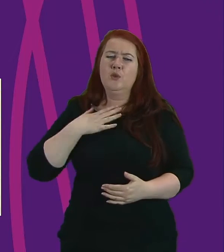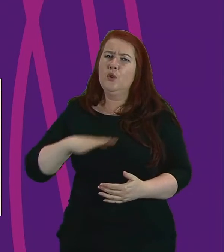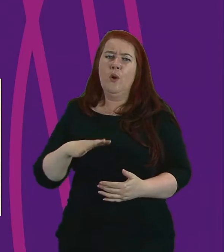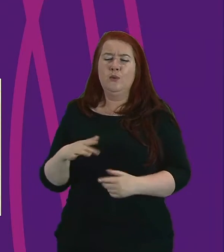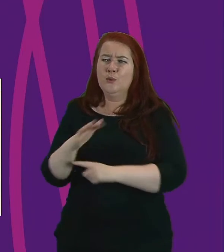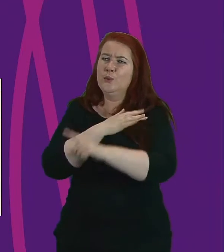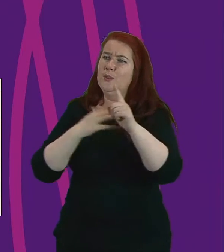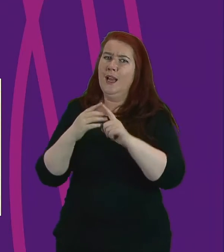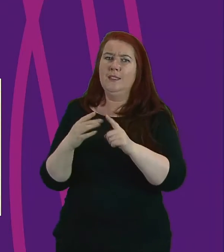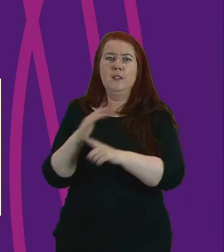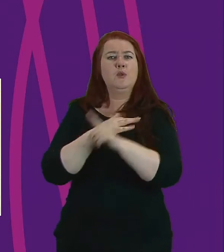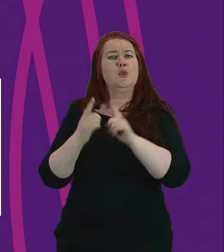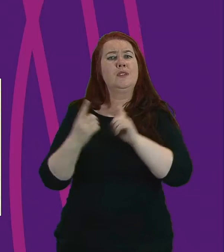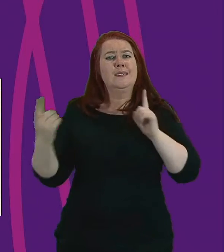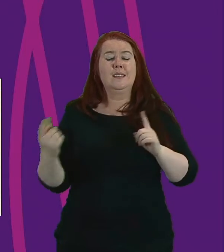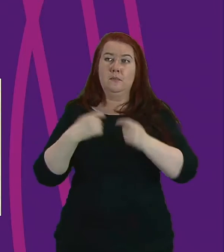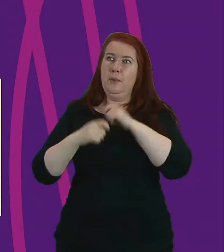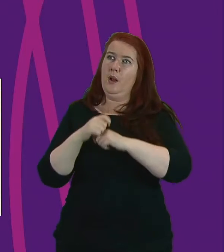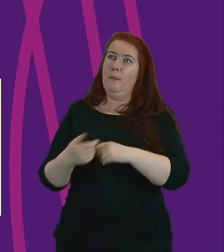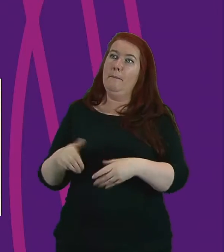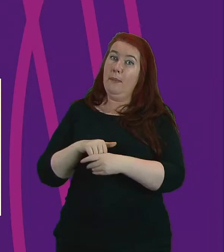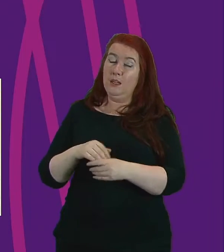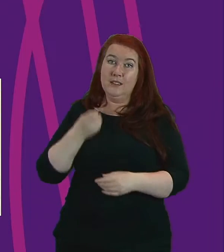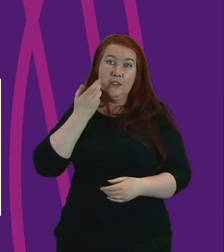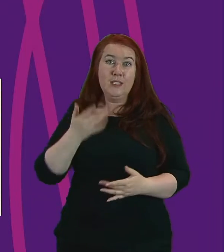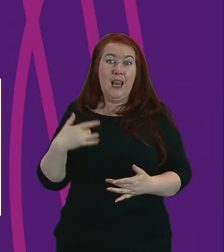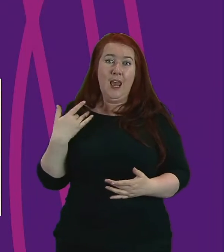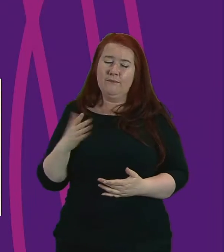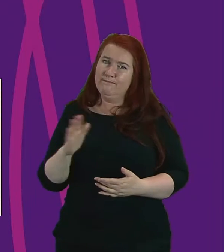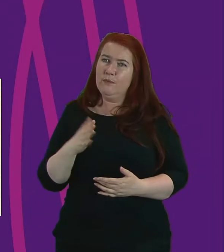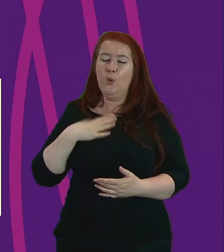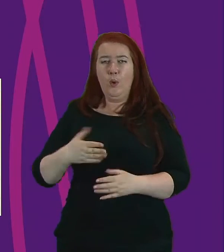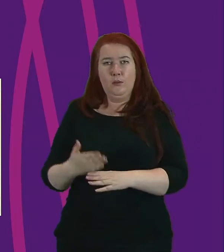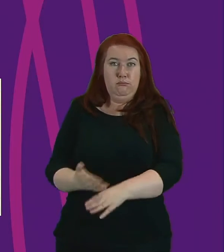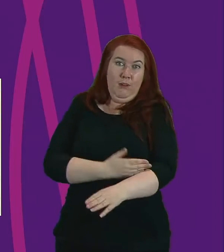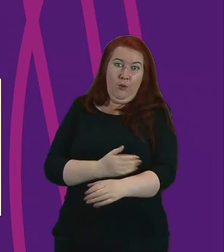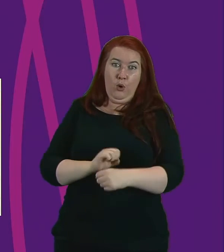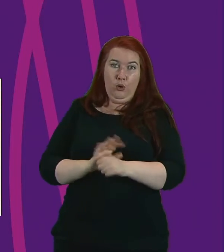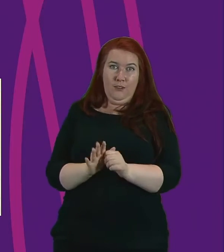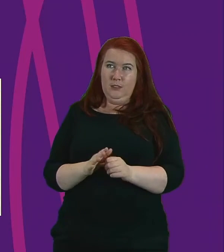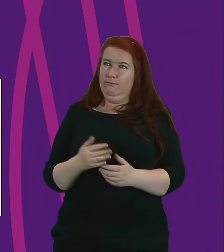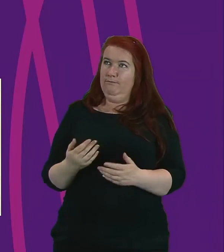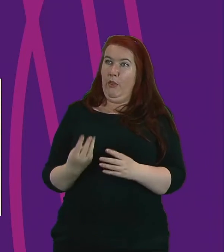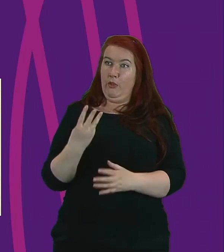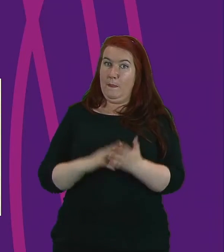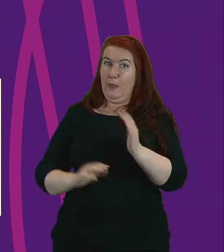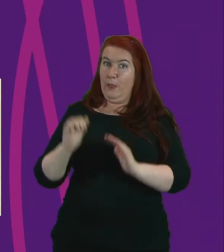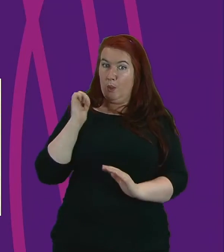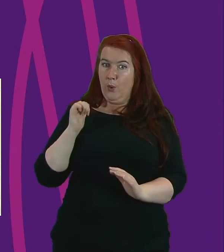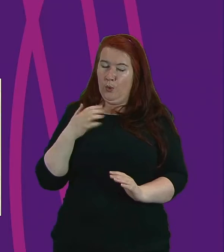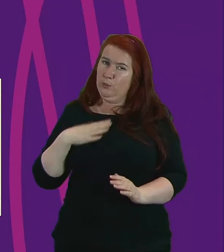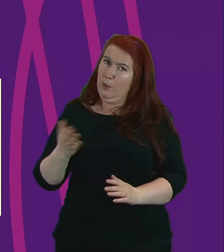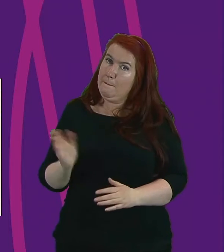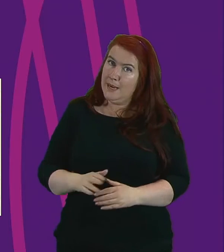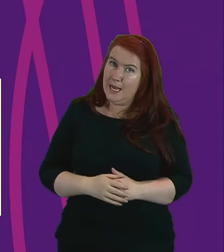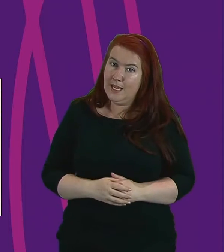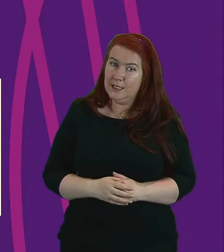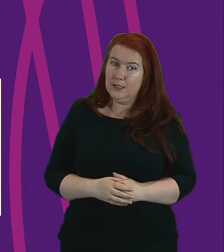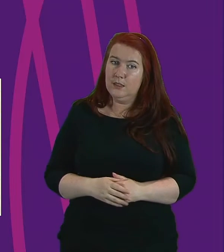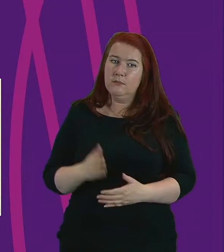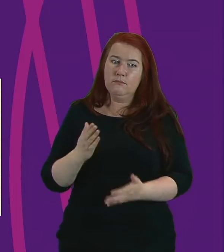distancing becomes an accepted part of daily life. No, the pre-COVID world we lived in less than 3 short months ago. A world of everyday human